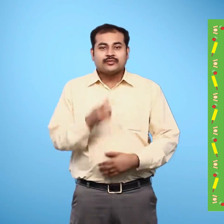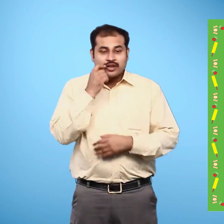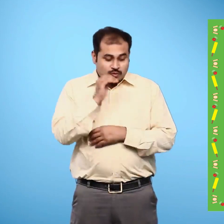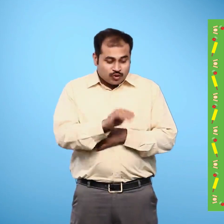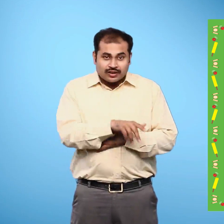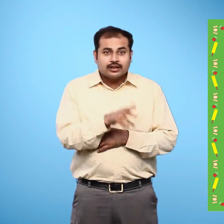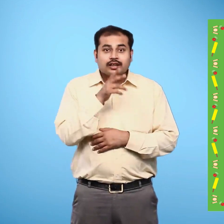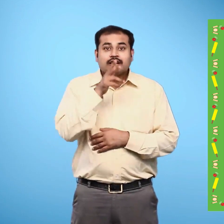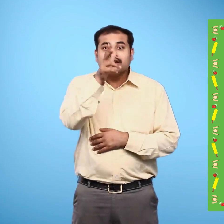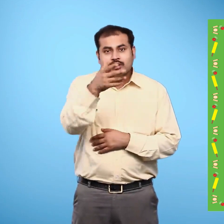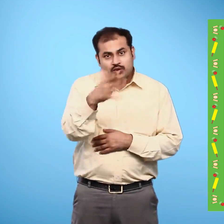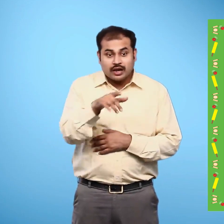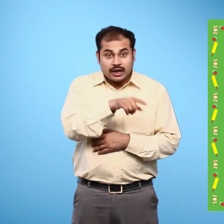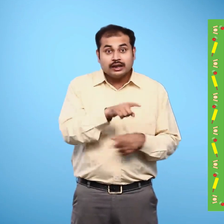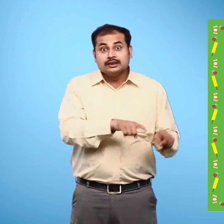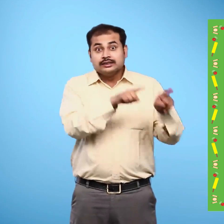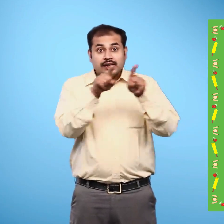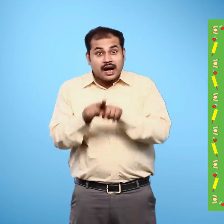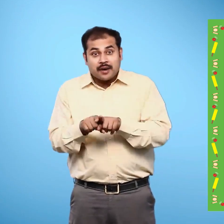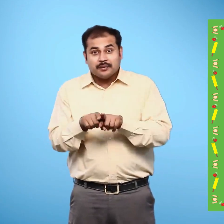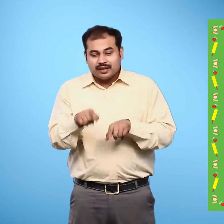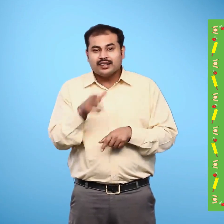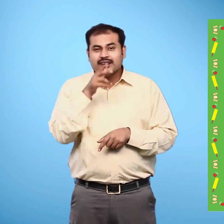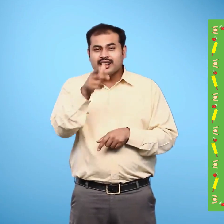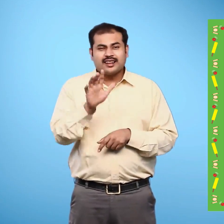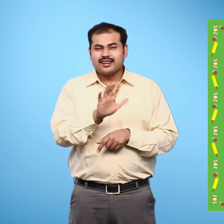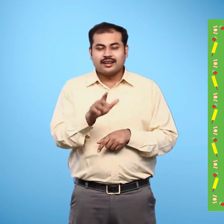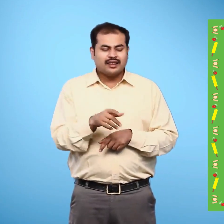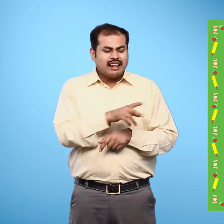Do not repeat things which others have named.